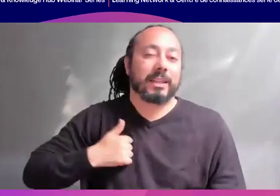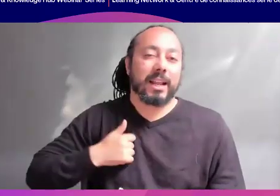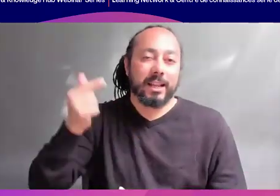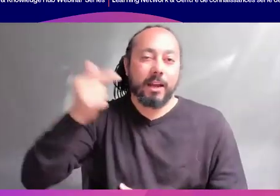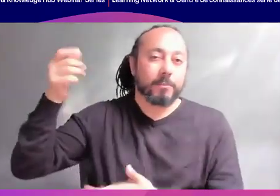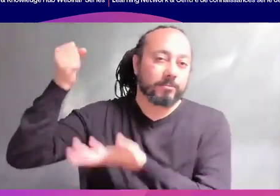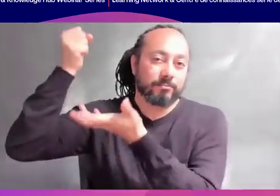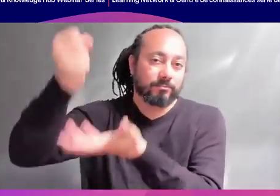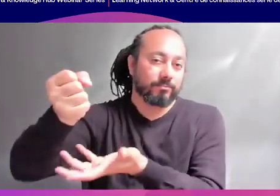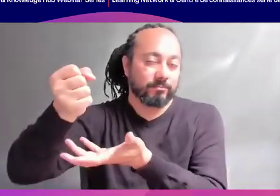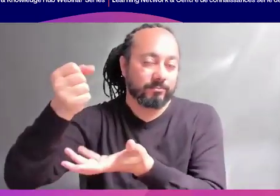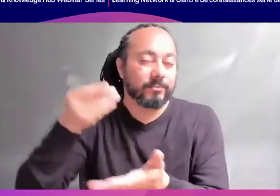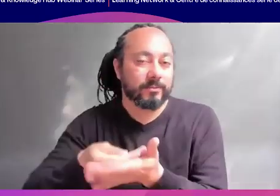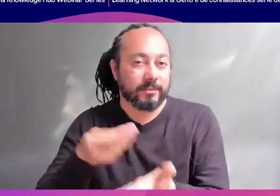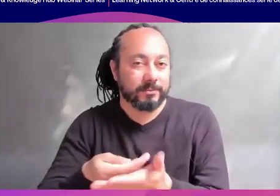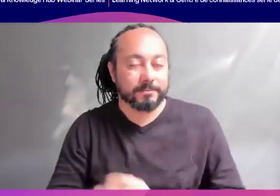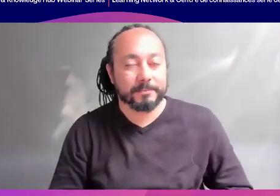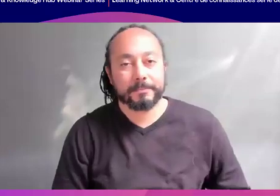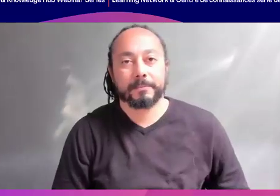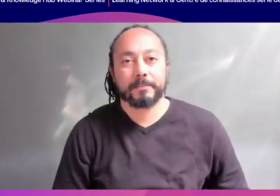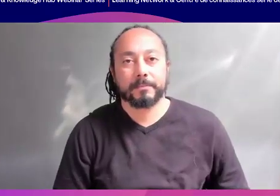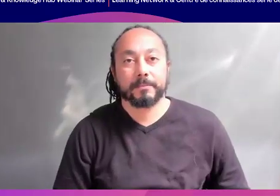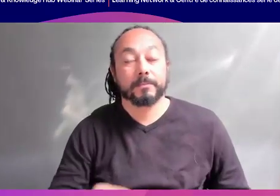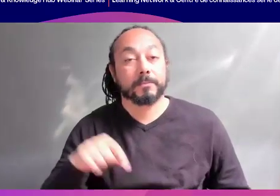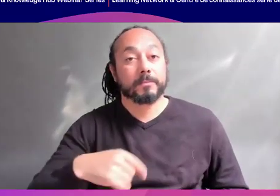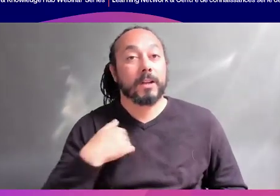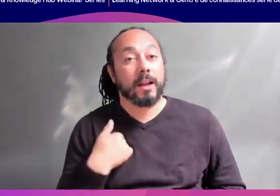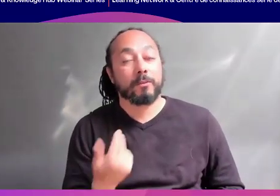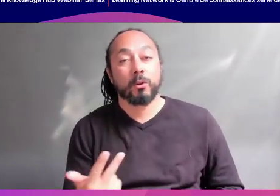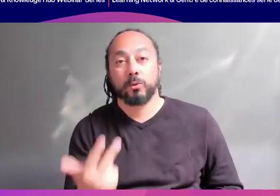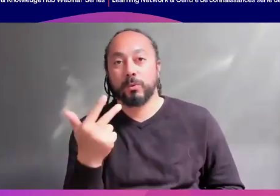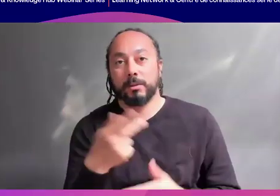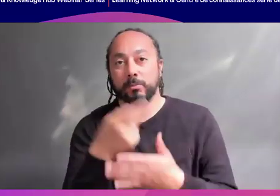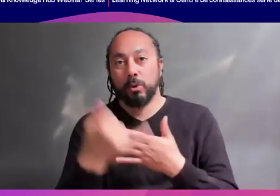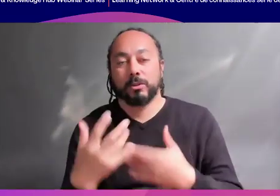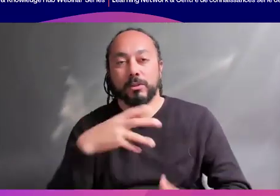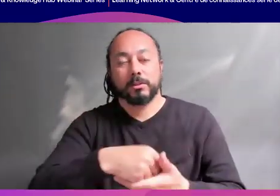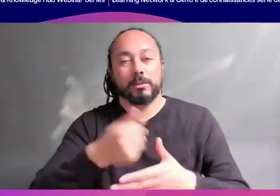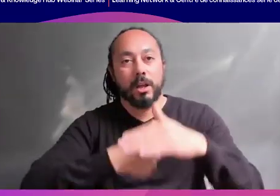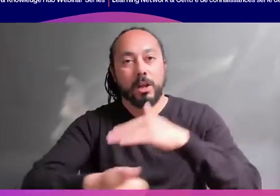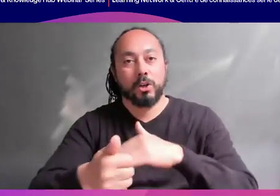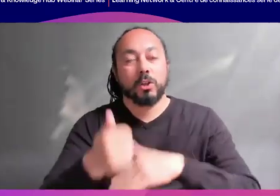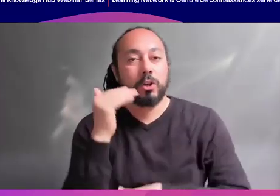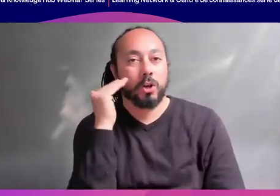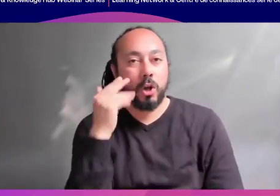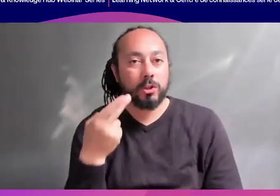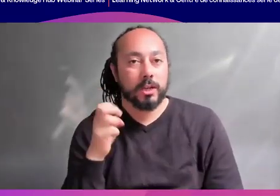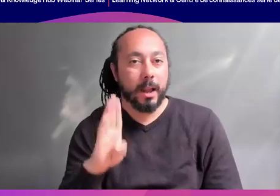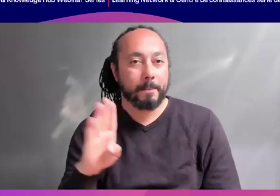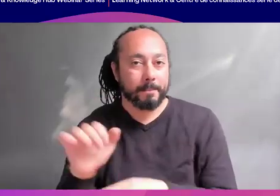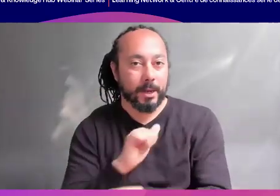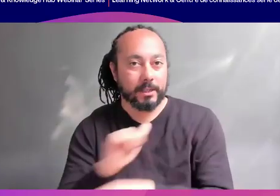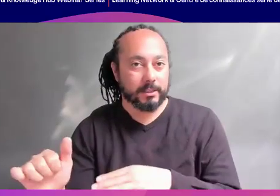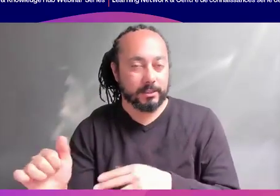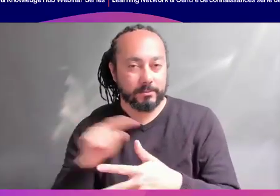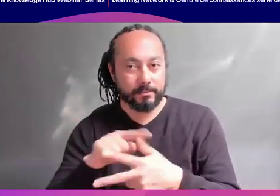Today's presentation involves three projects involved in the Knowledge Hub's community of practice.